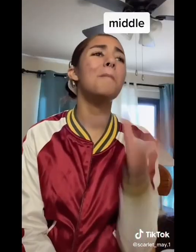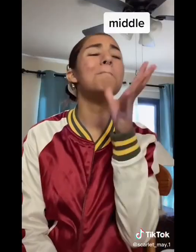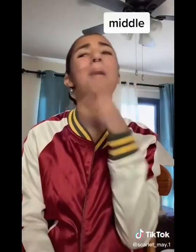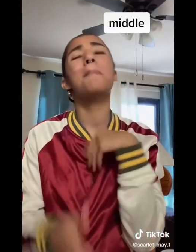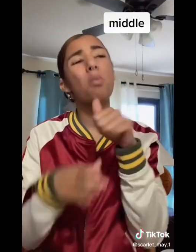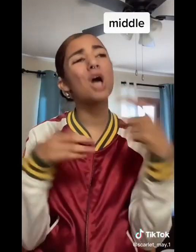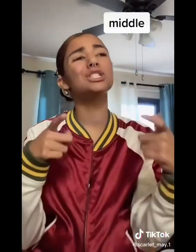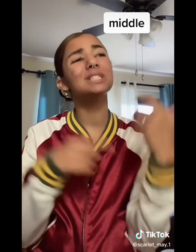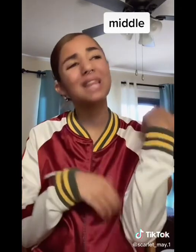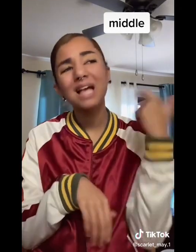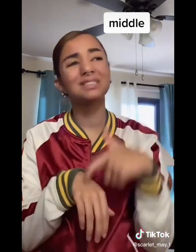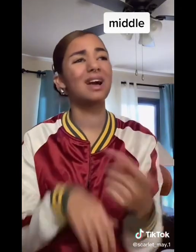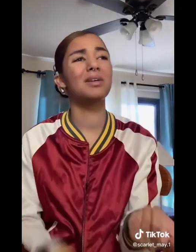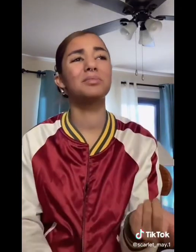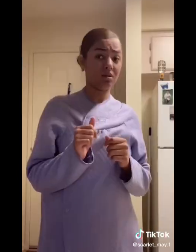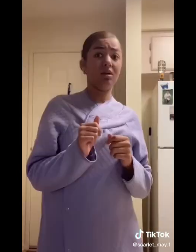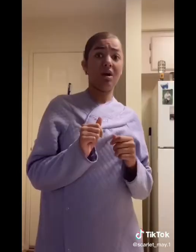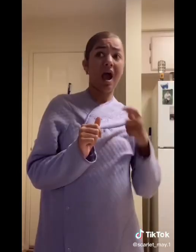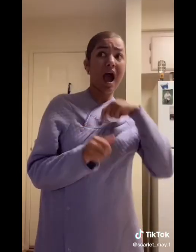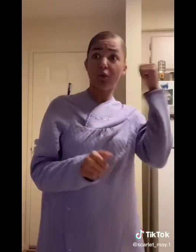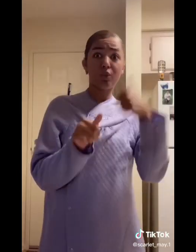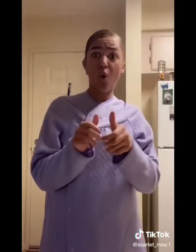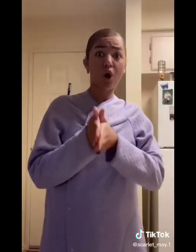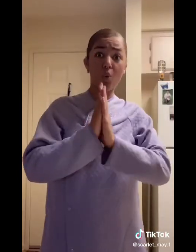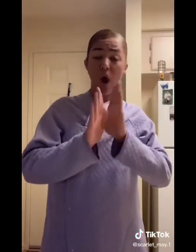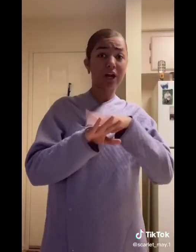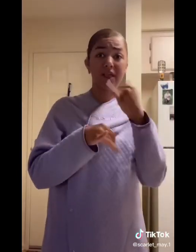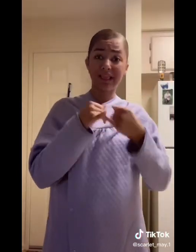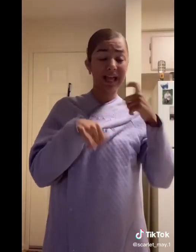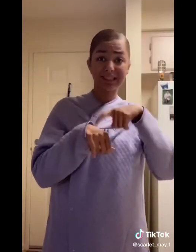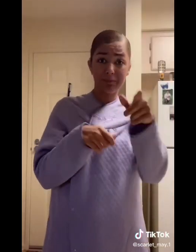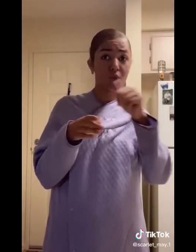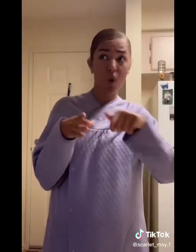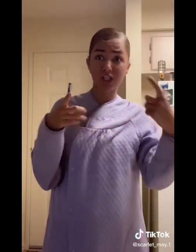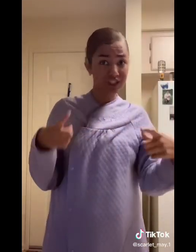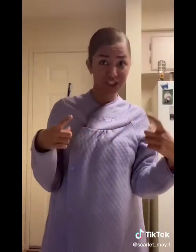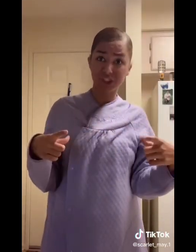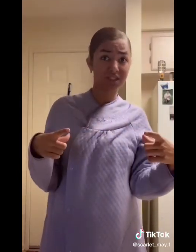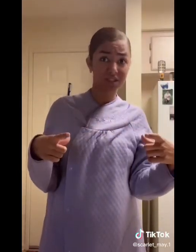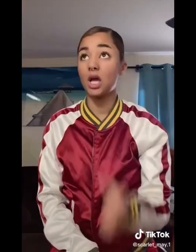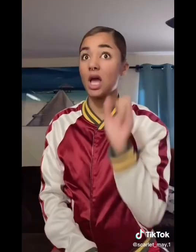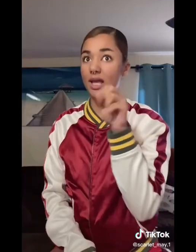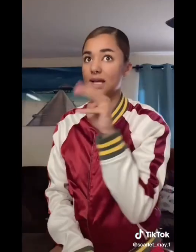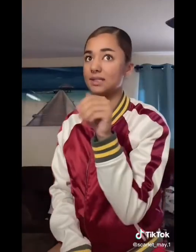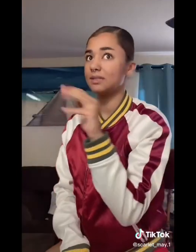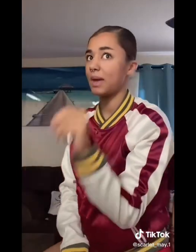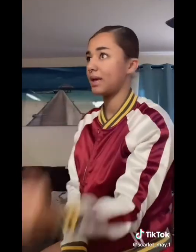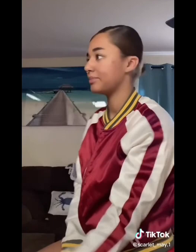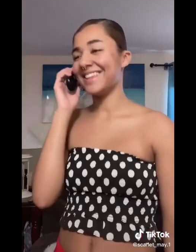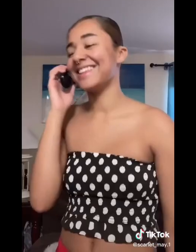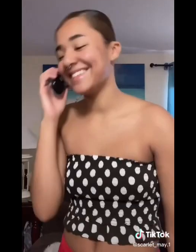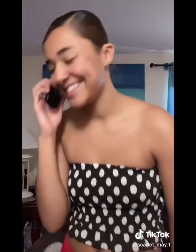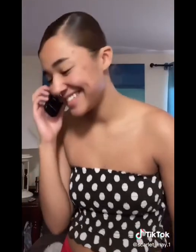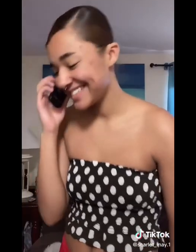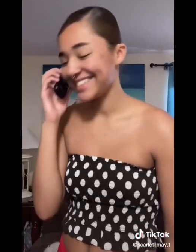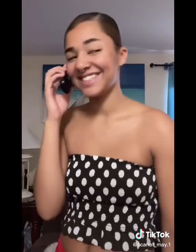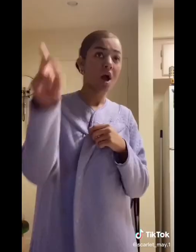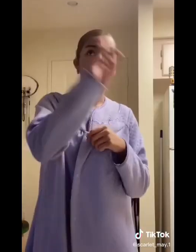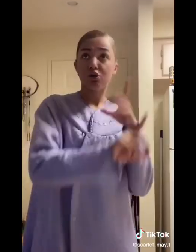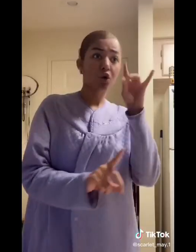I washed dishes last time. I don't recall inquiring on the last time you've washed dishes. Yes, ma'am. Kyrie, you out of hearing or did you hear what